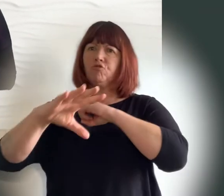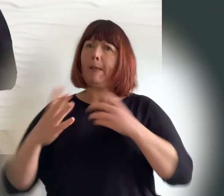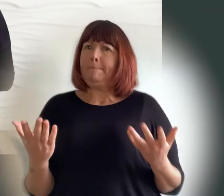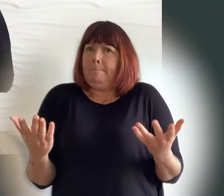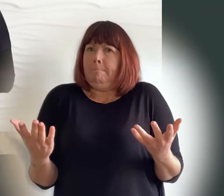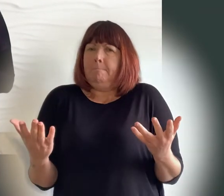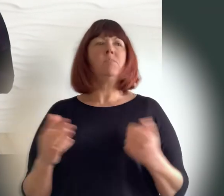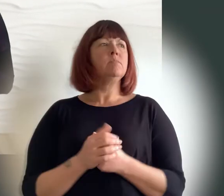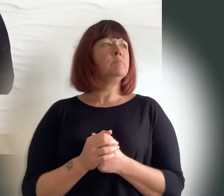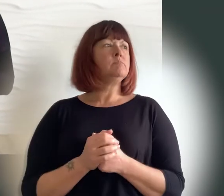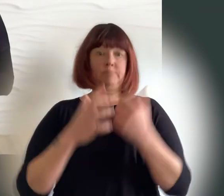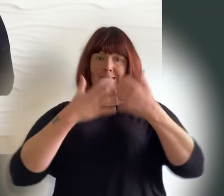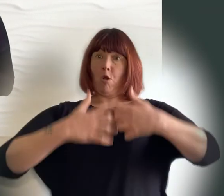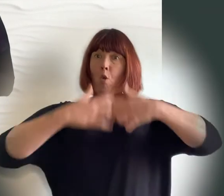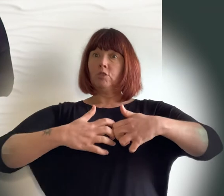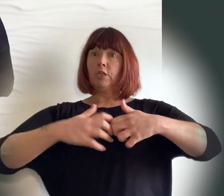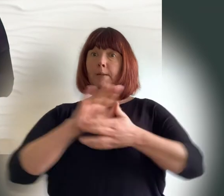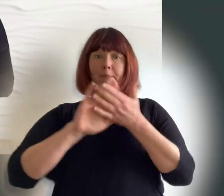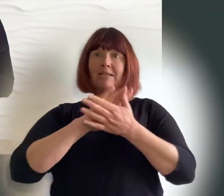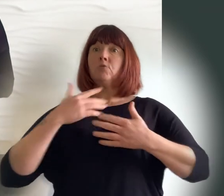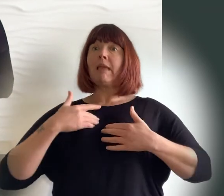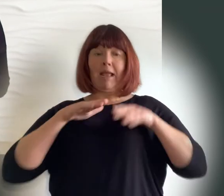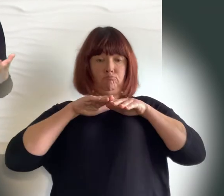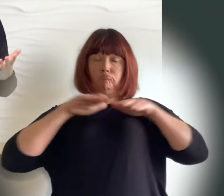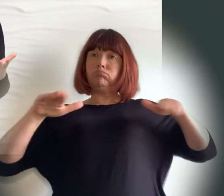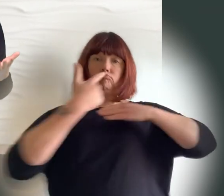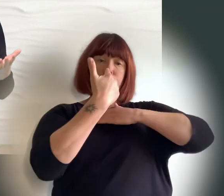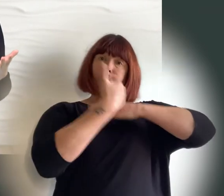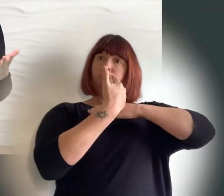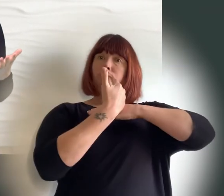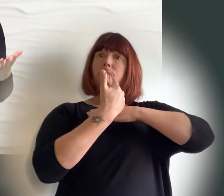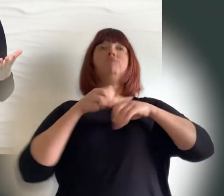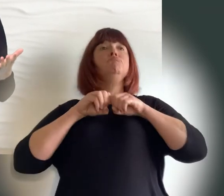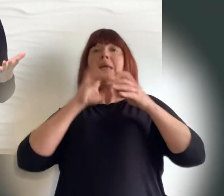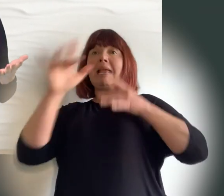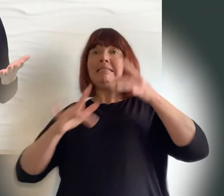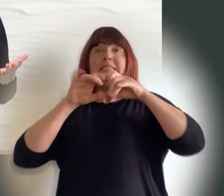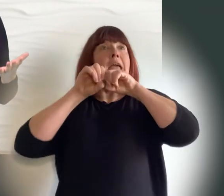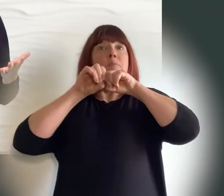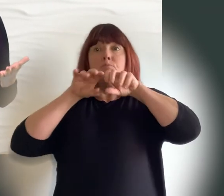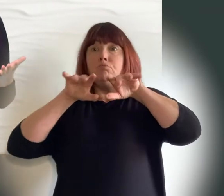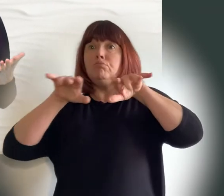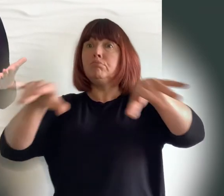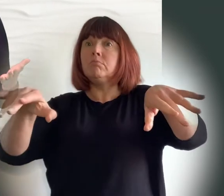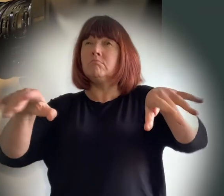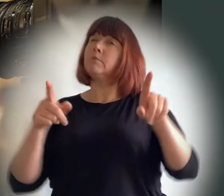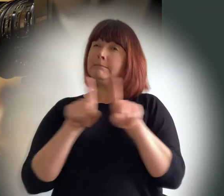technology allows us to broadcast a show over the internet a bit like live TV it means we can put a show on the stage and use